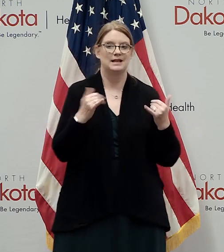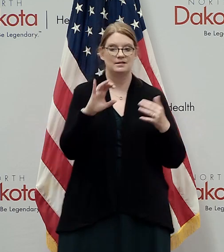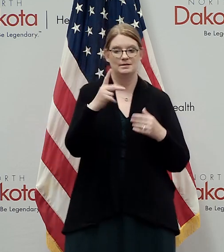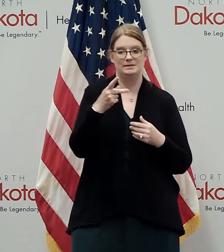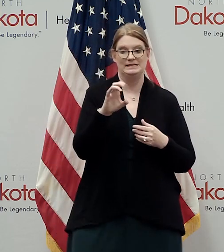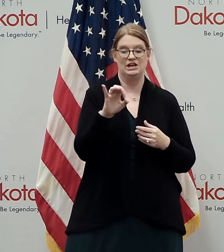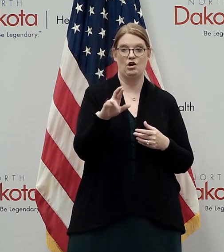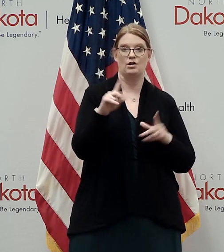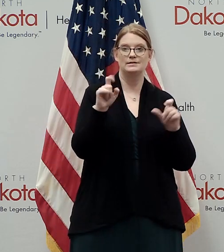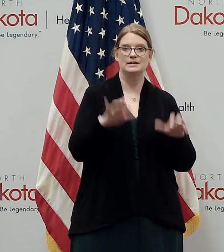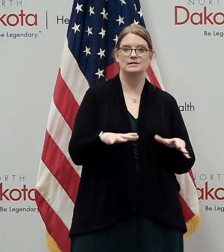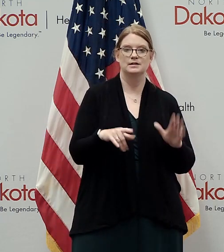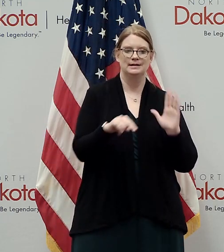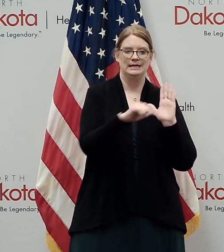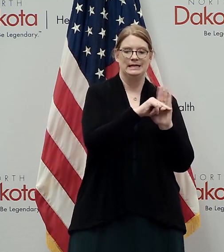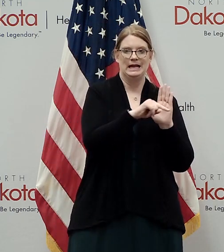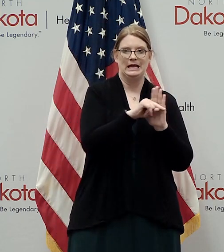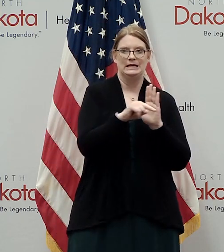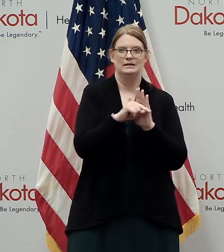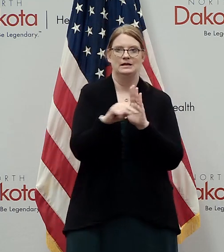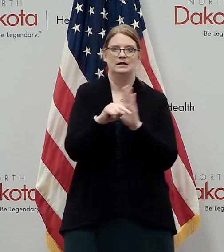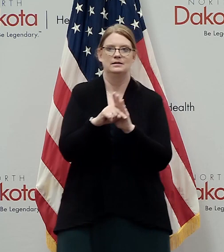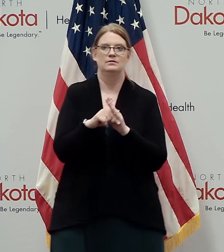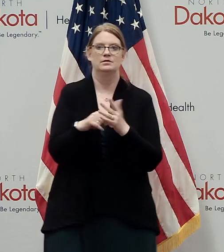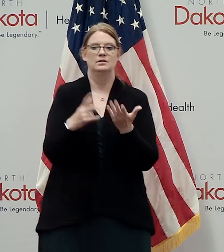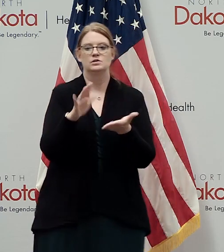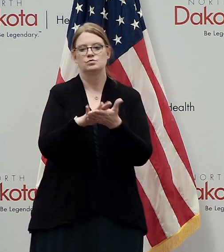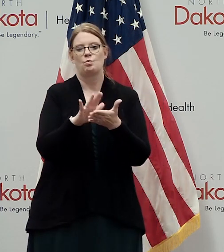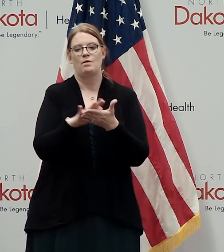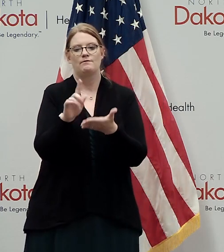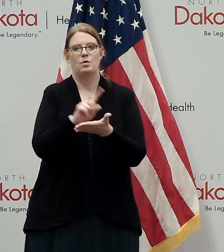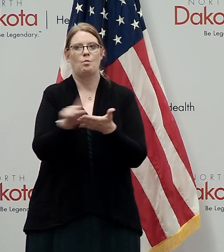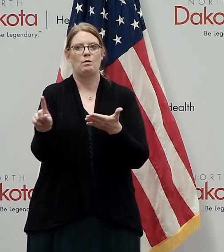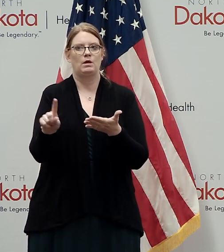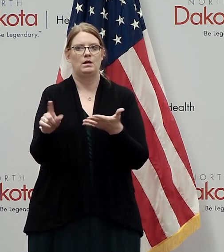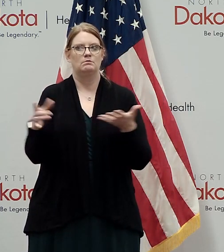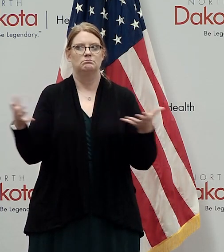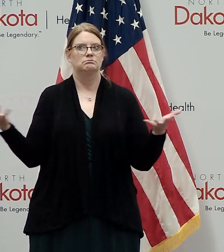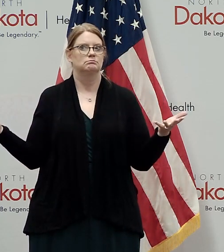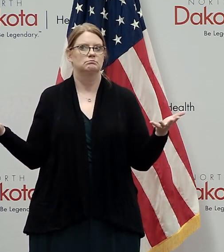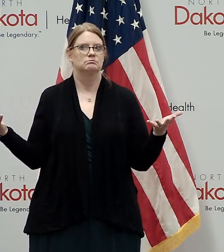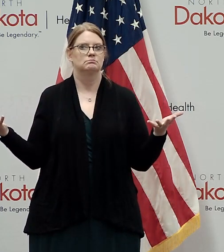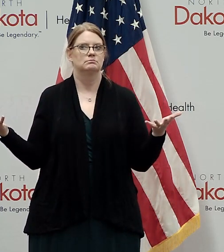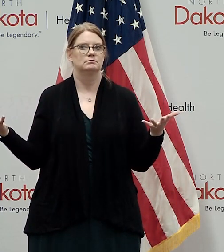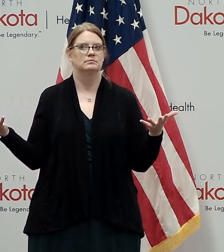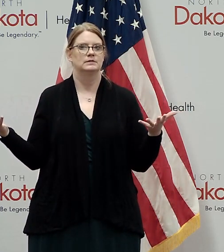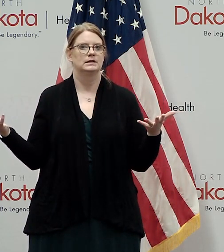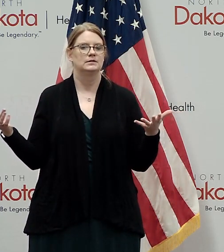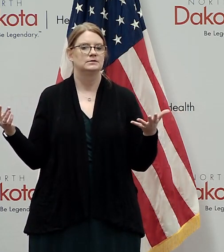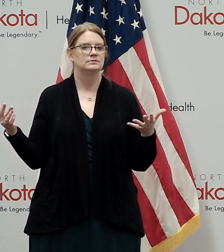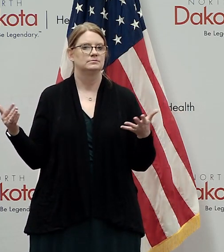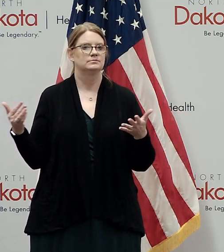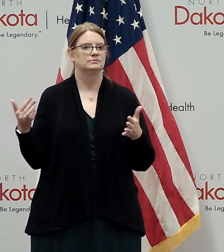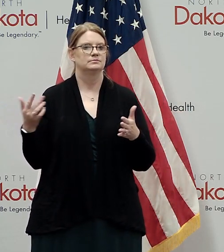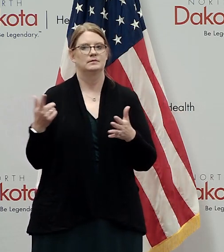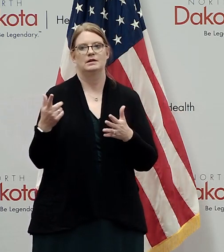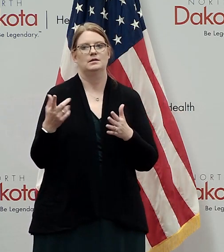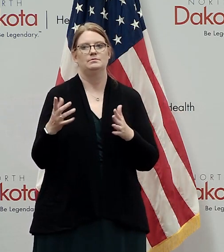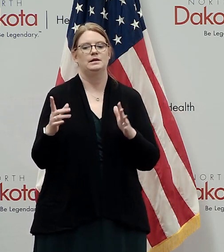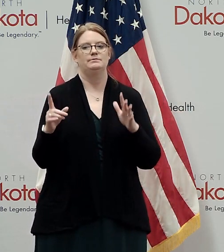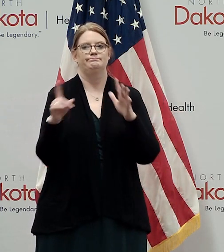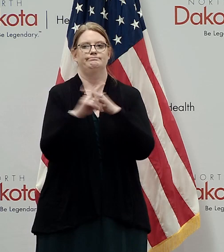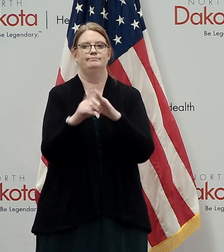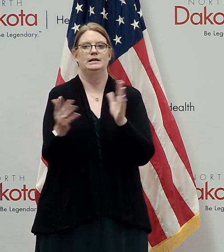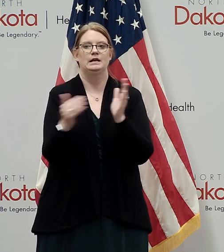PCR tests, they all test negative, and then after they're in school for a week, it could all be over again. But we're